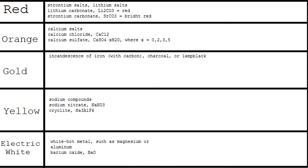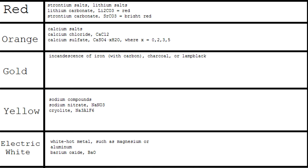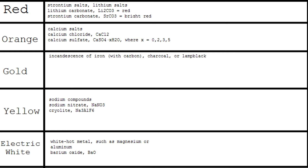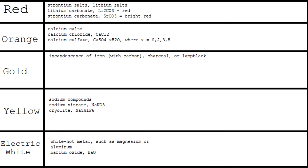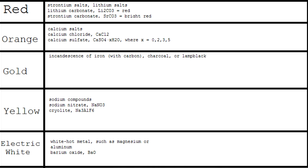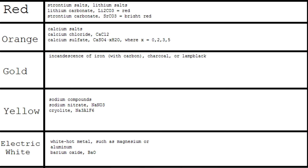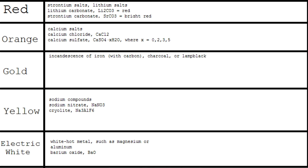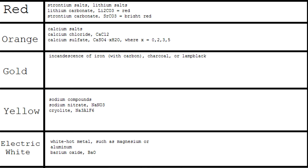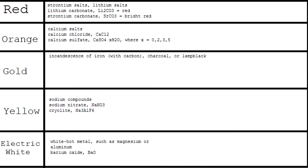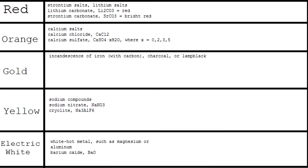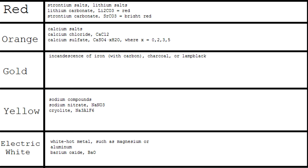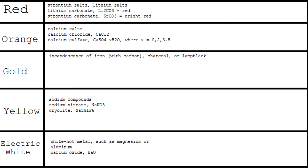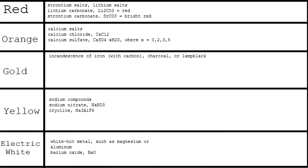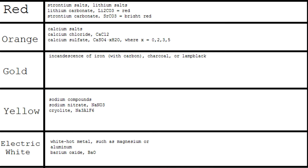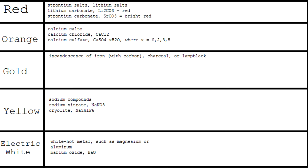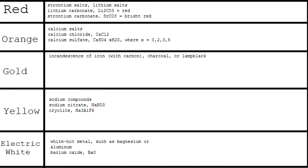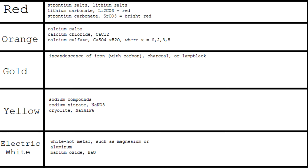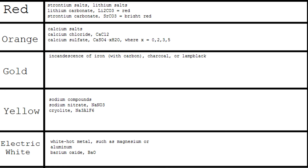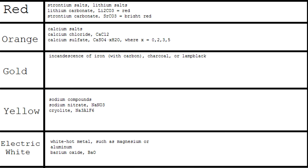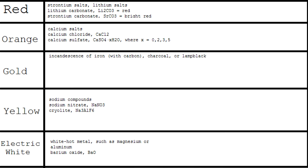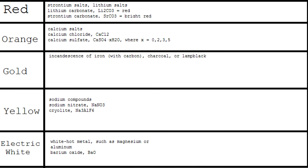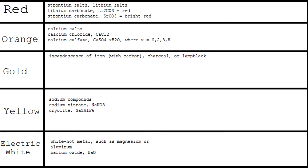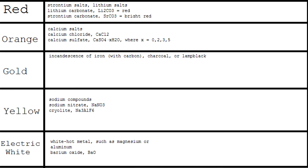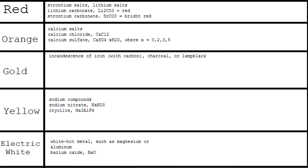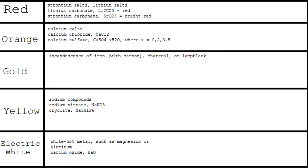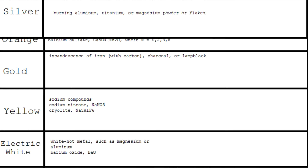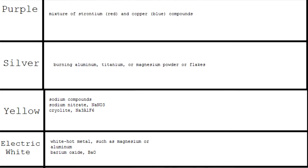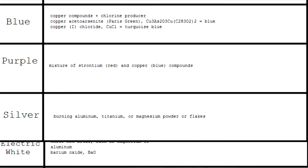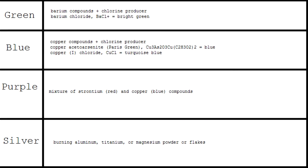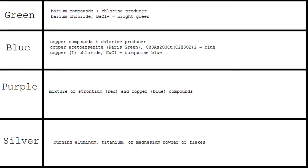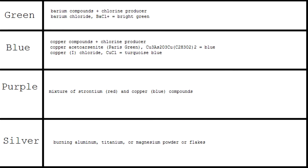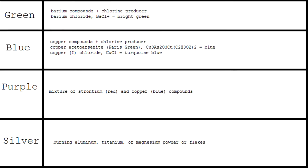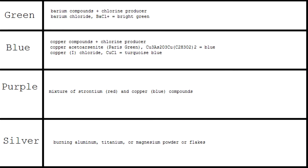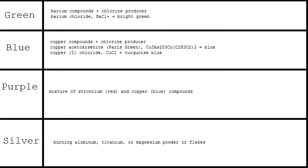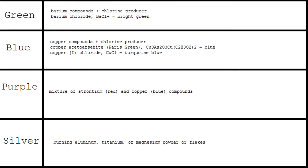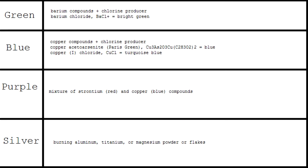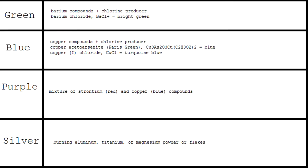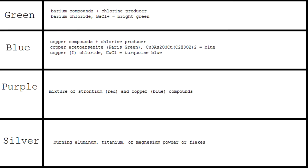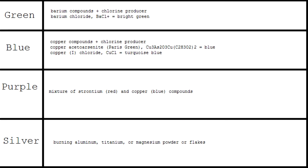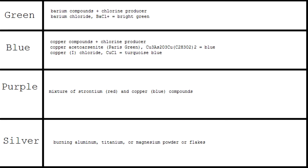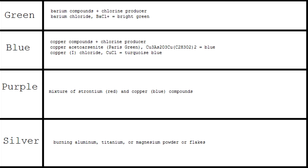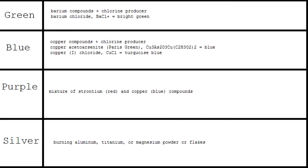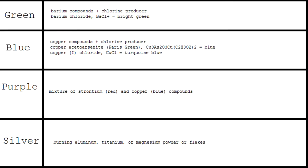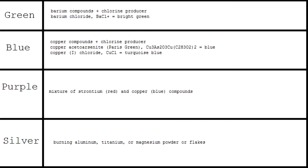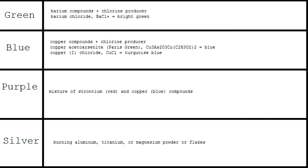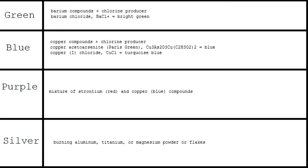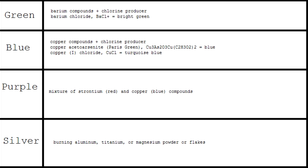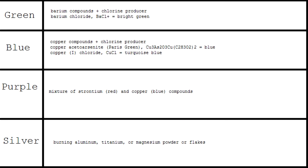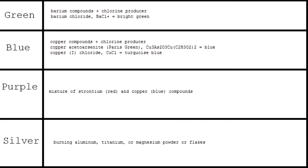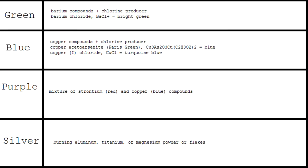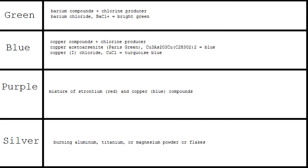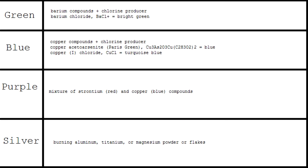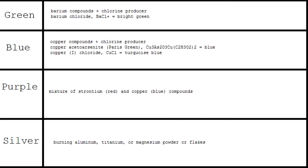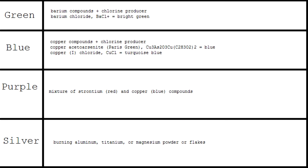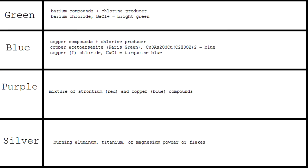chlorides. Yellow is sodium compounds, and electric white is white-hot metals such as magnesium or